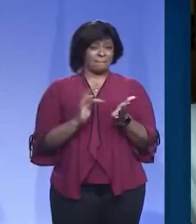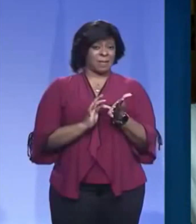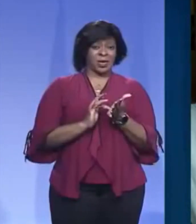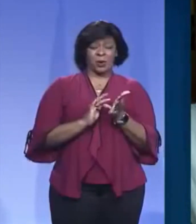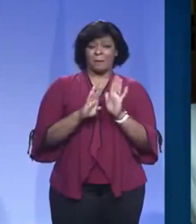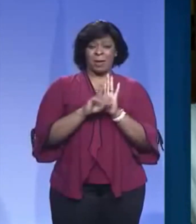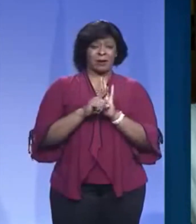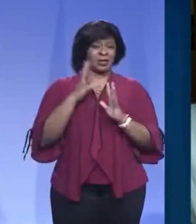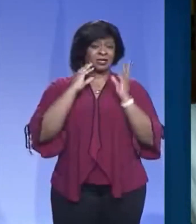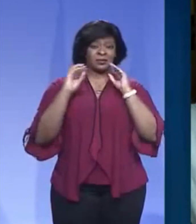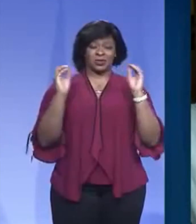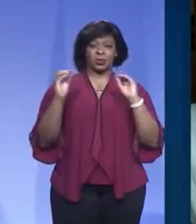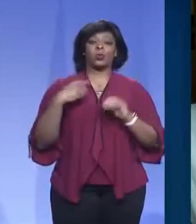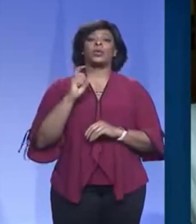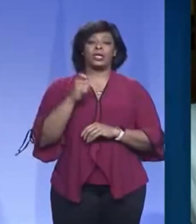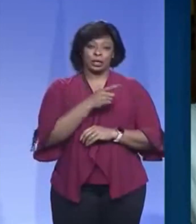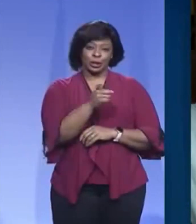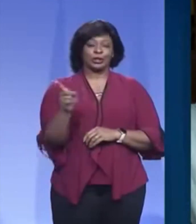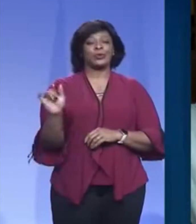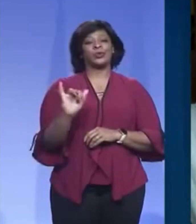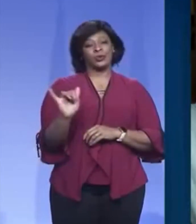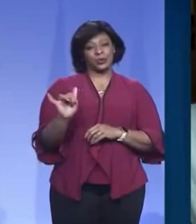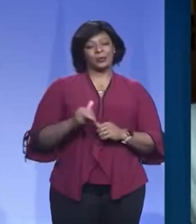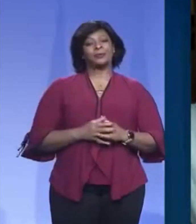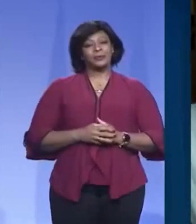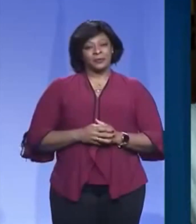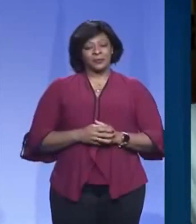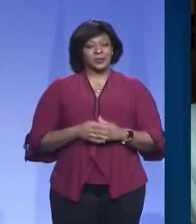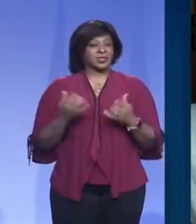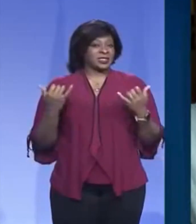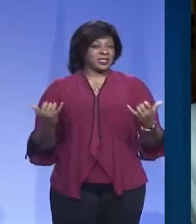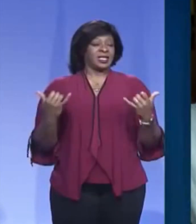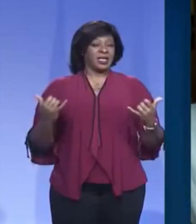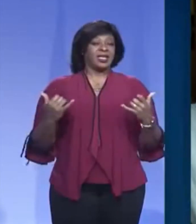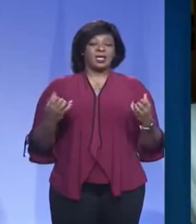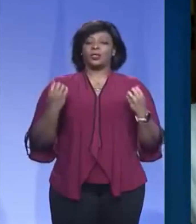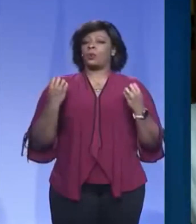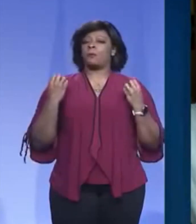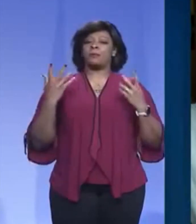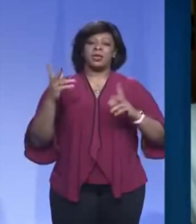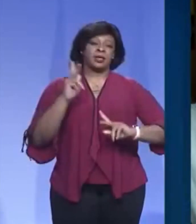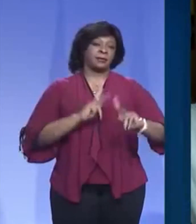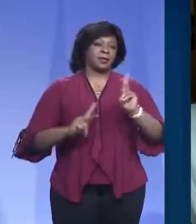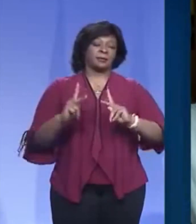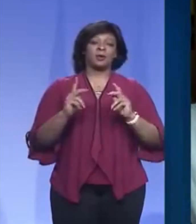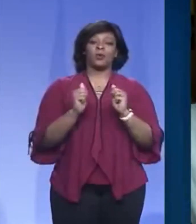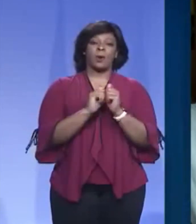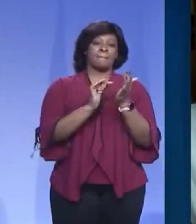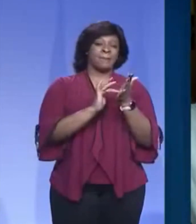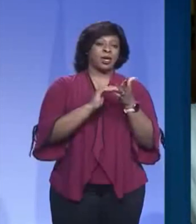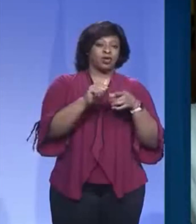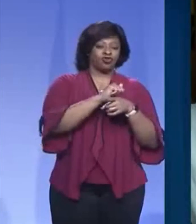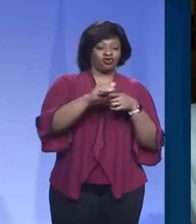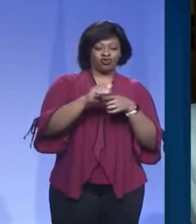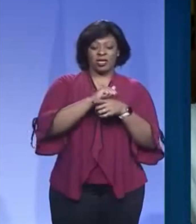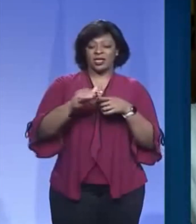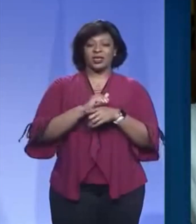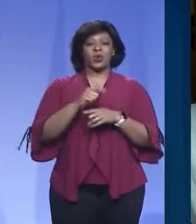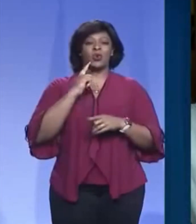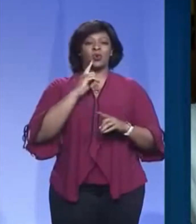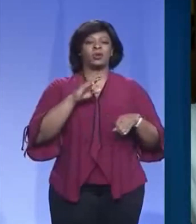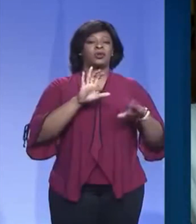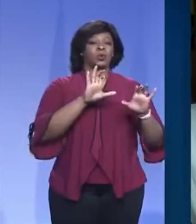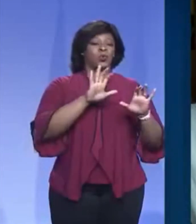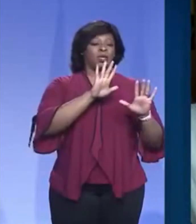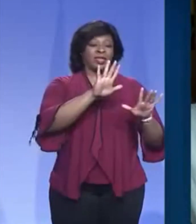medical background, we need you as well. Today, there are far too many people with medical training who are doing